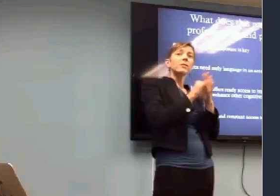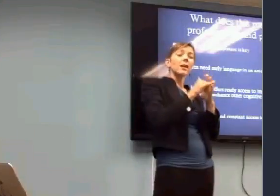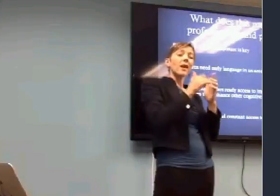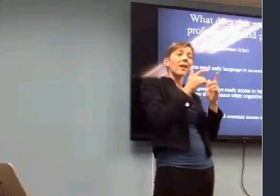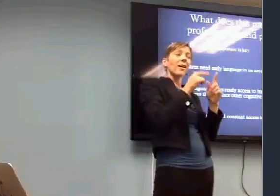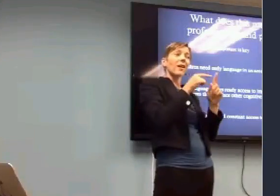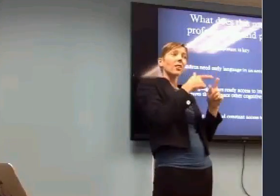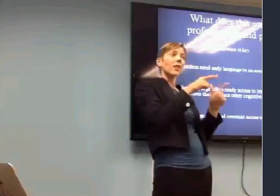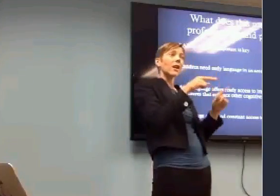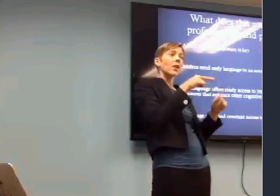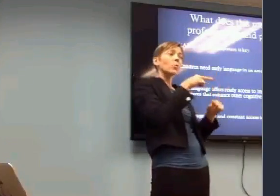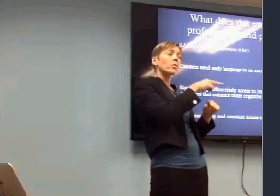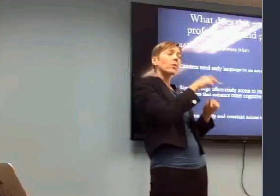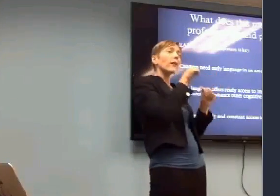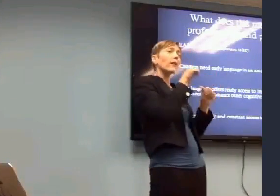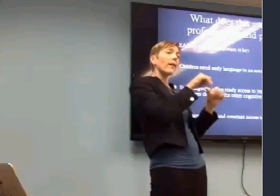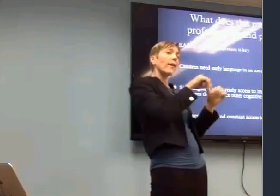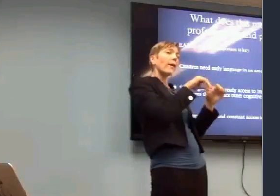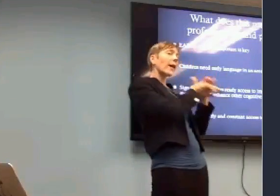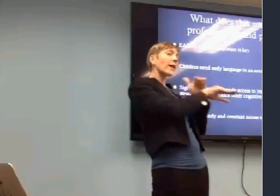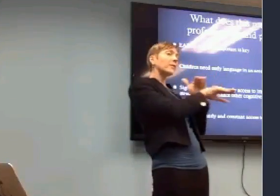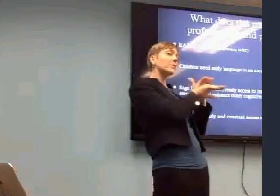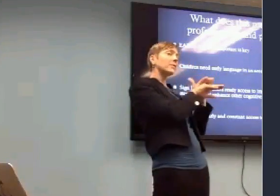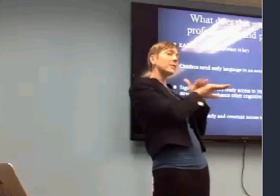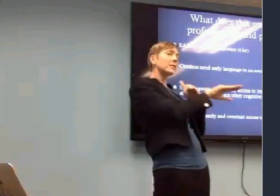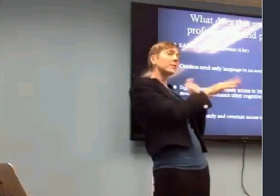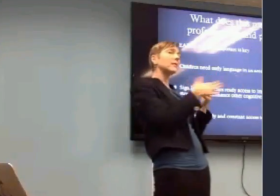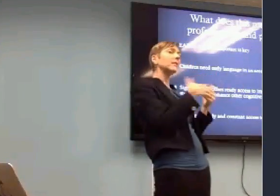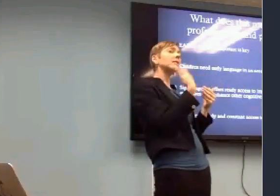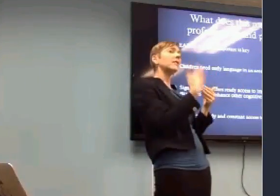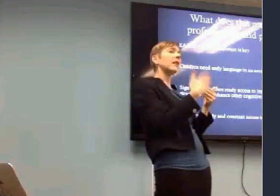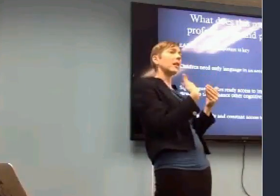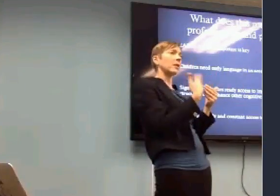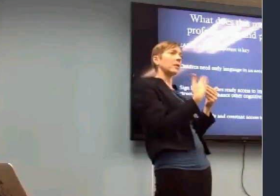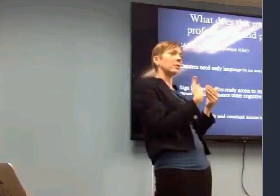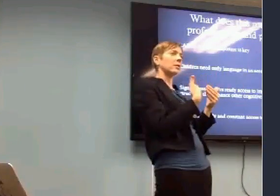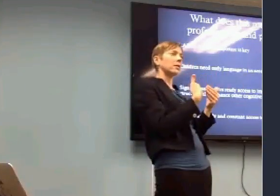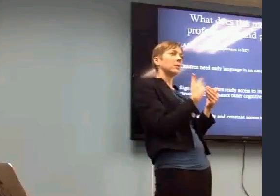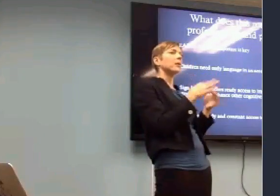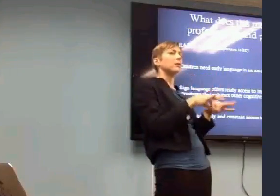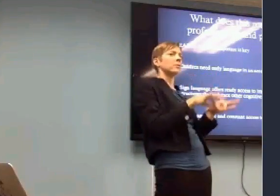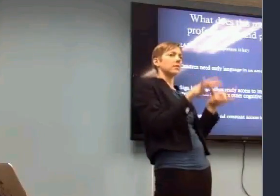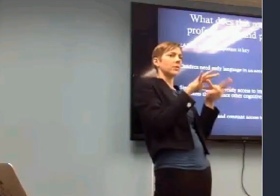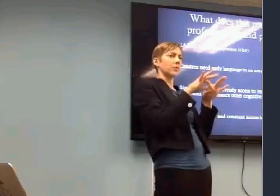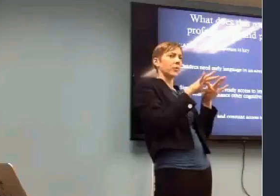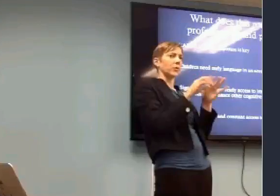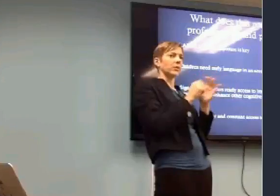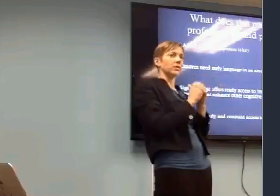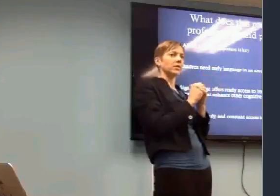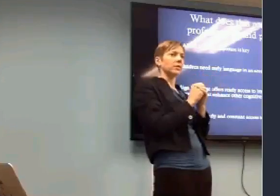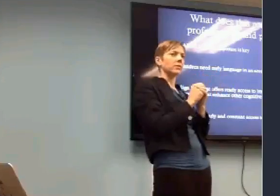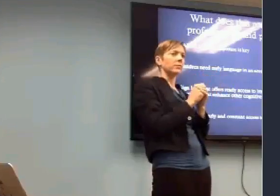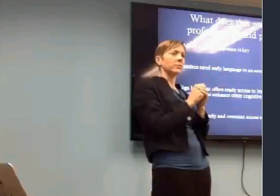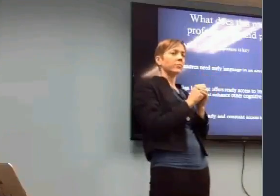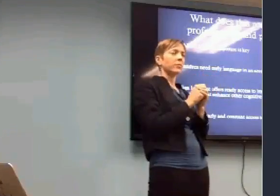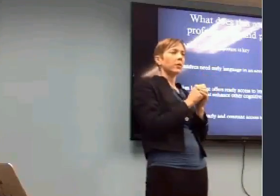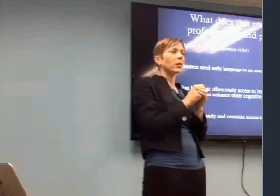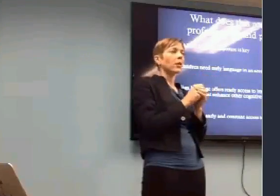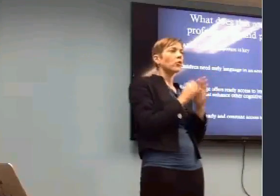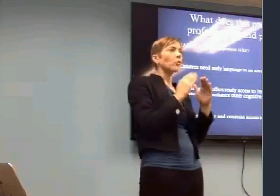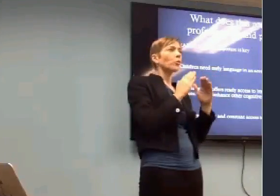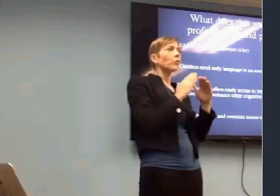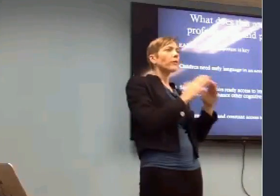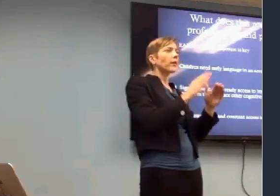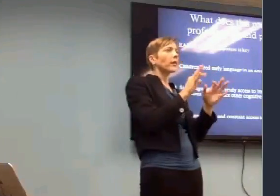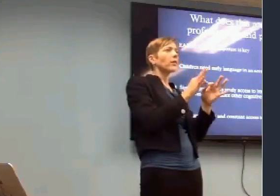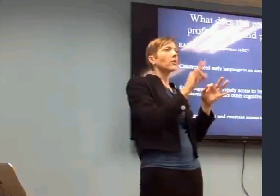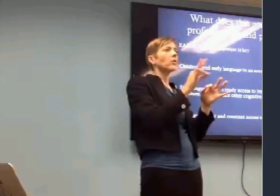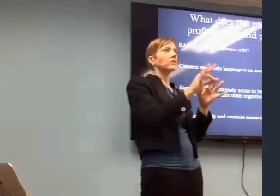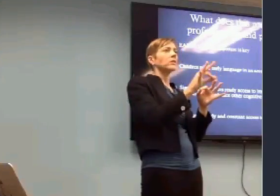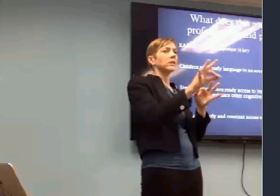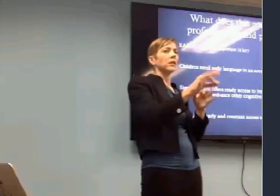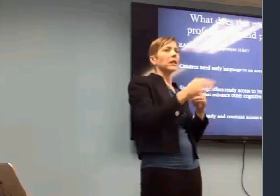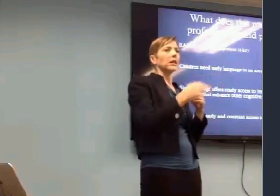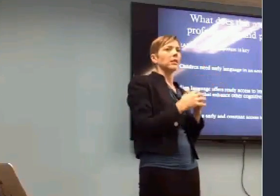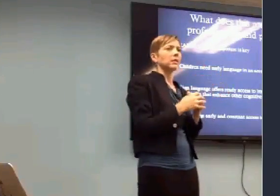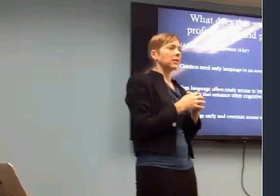is. We have to emphasize that it has to be language that the children can access easily, that